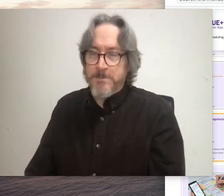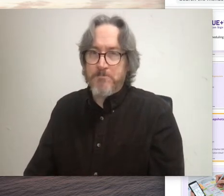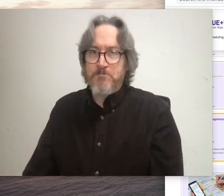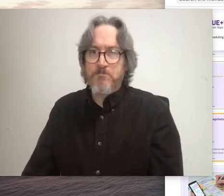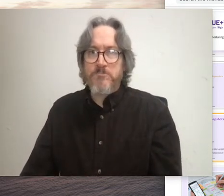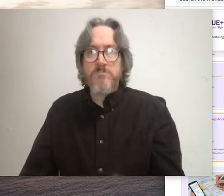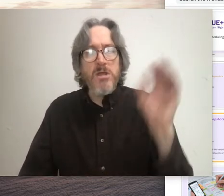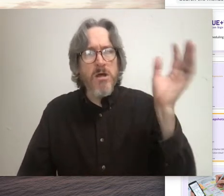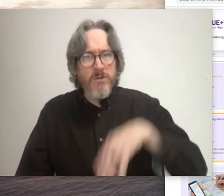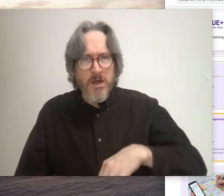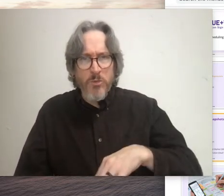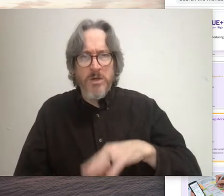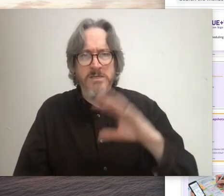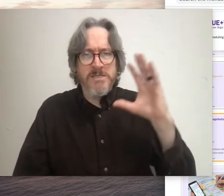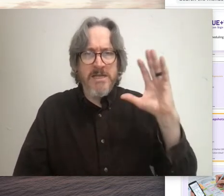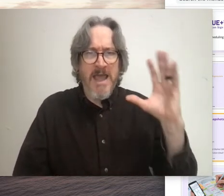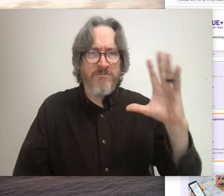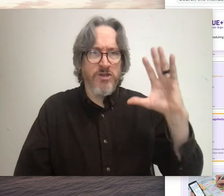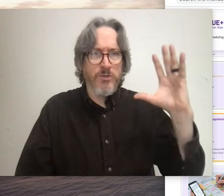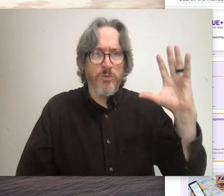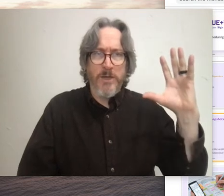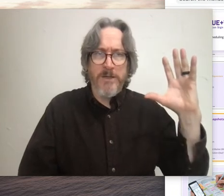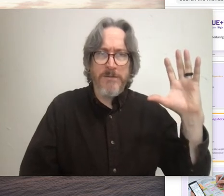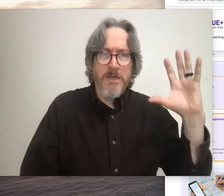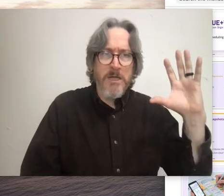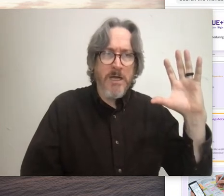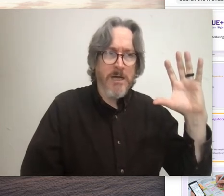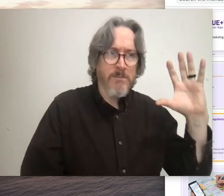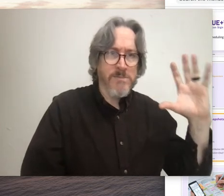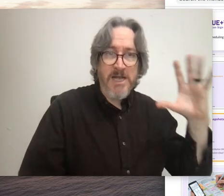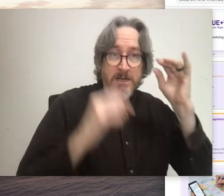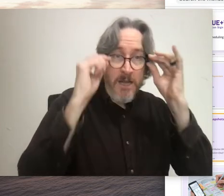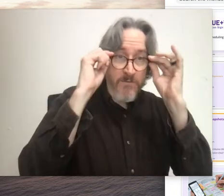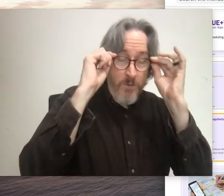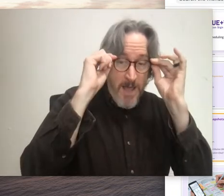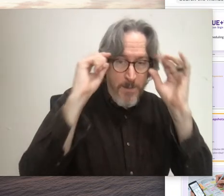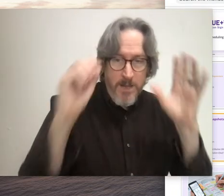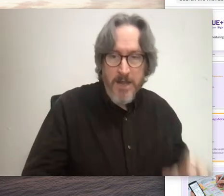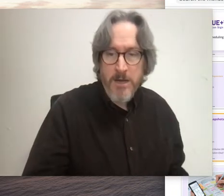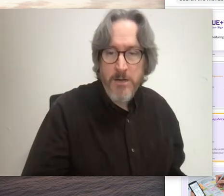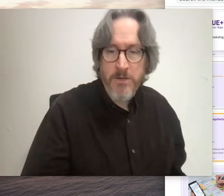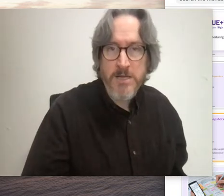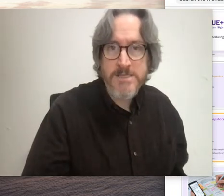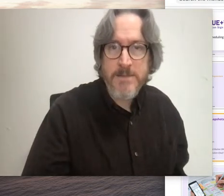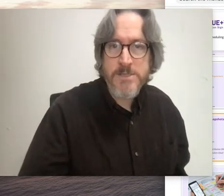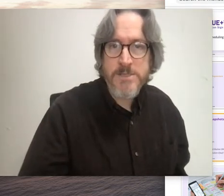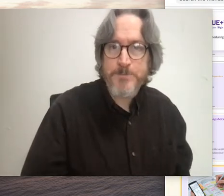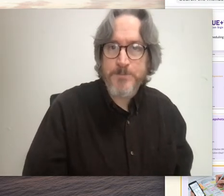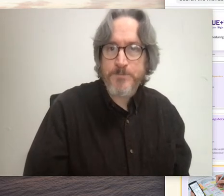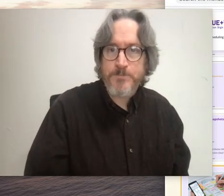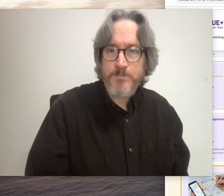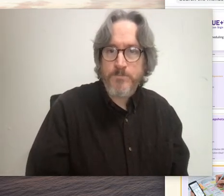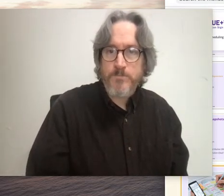information. All the other ones have to do with sign and vocab and the concepts.